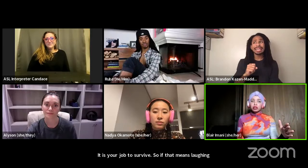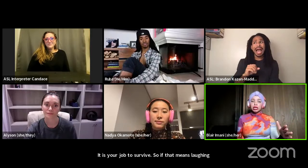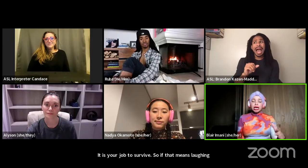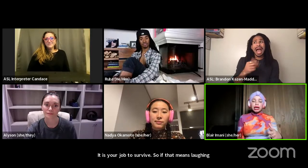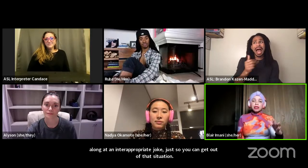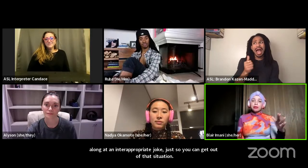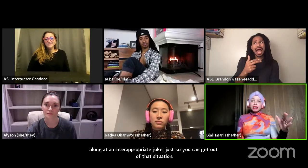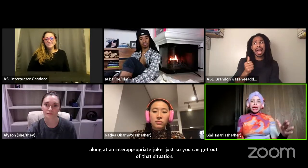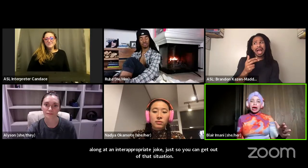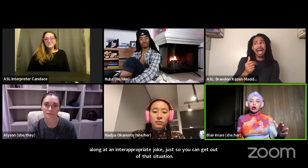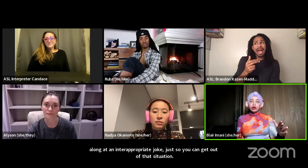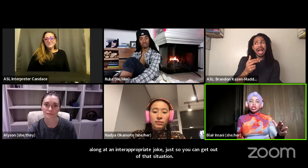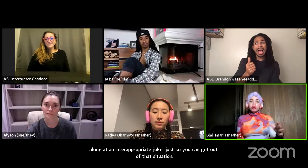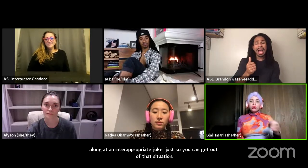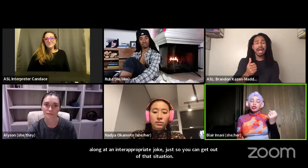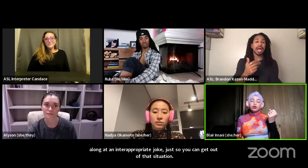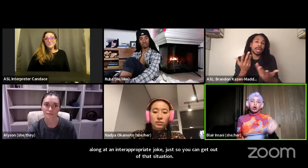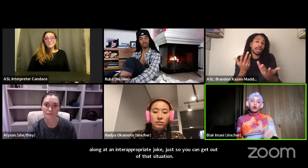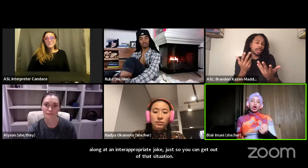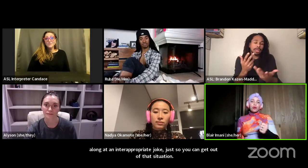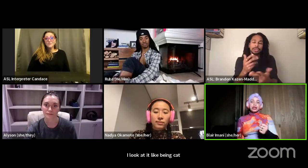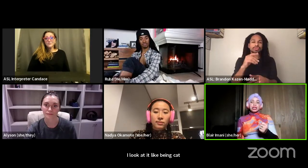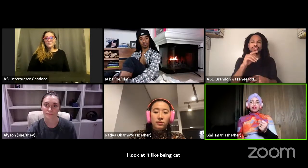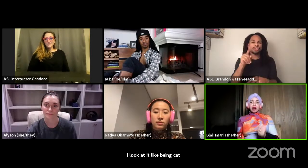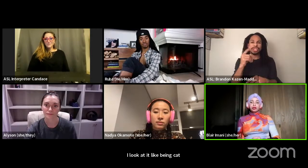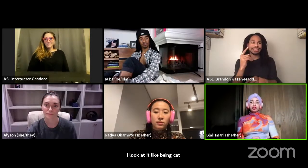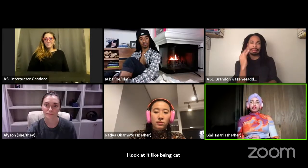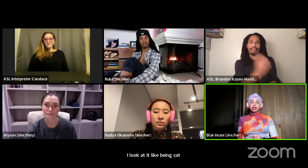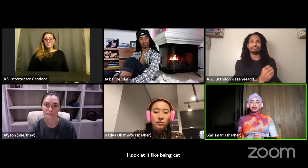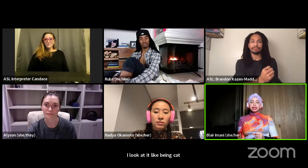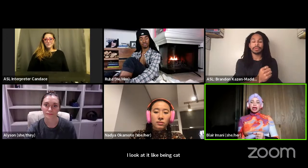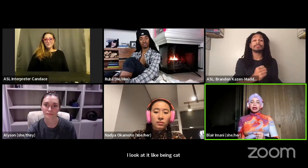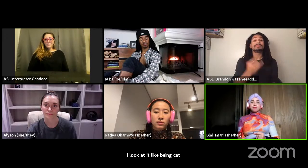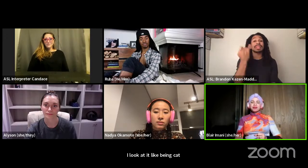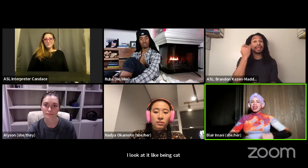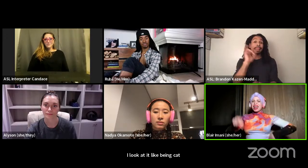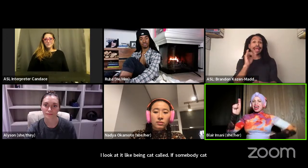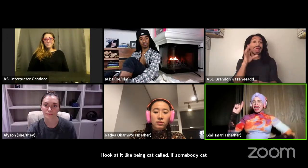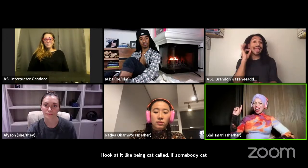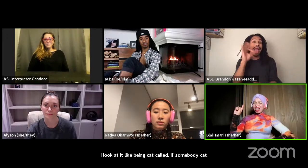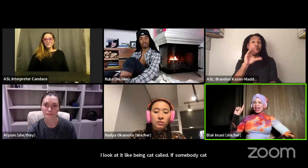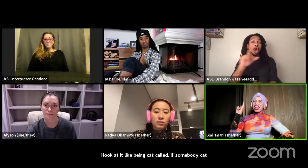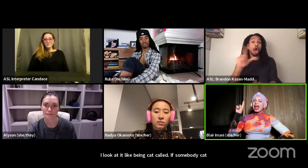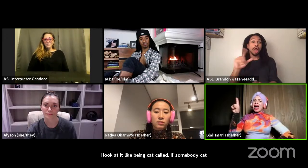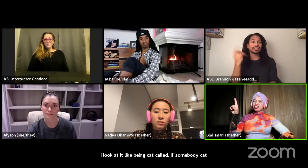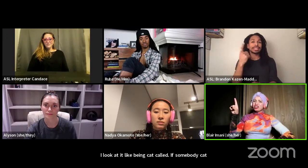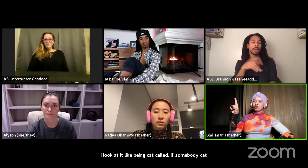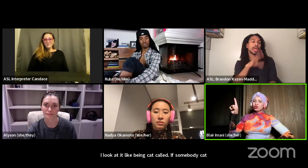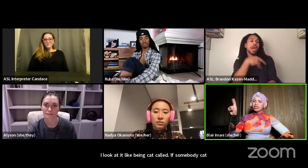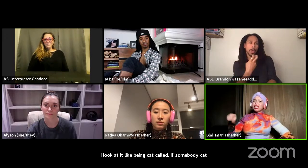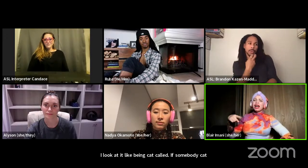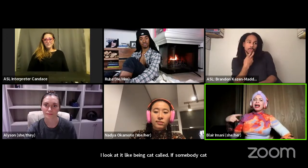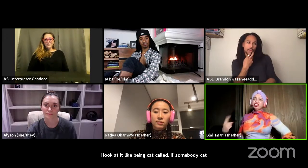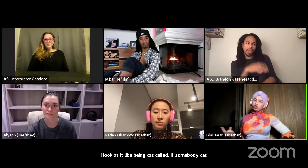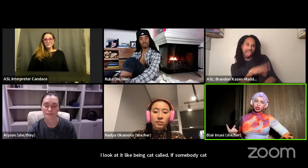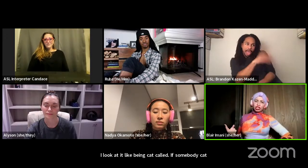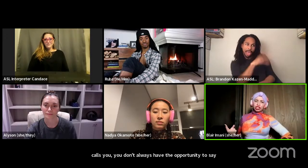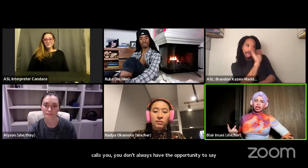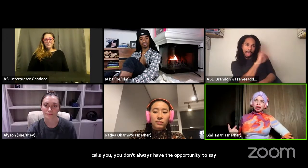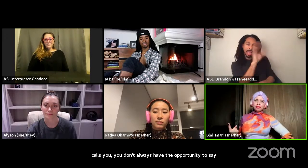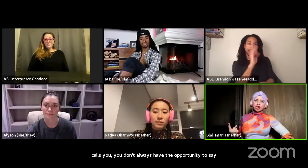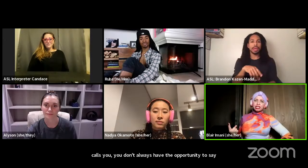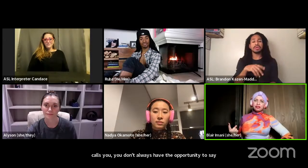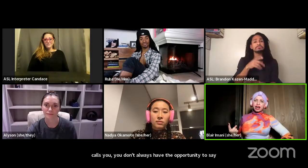being catcalled. If somebody catcalls you, you don't always have the opportunity to say, hey, actually, I